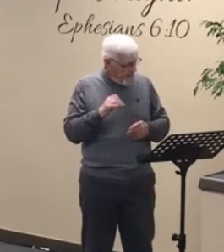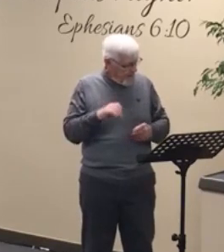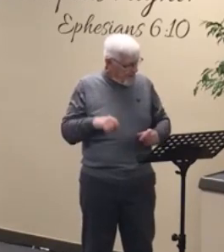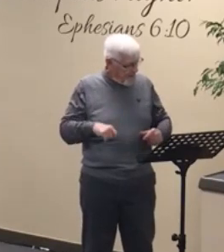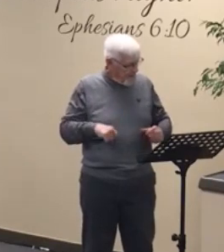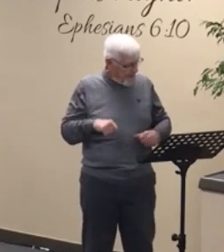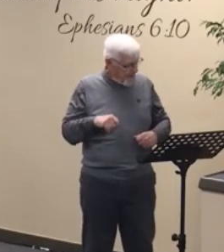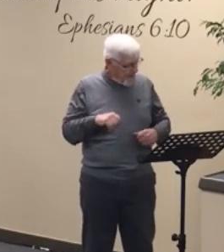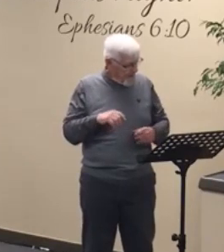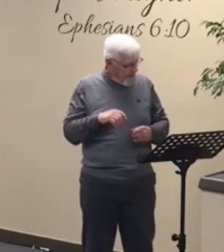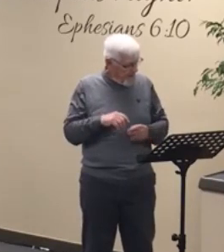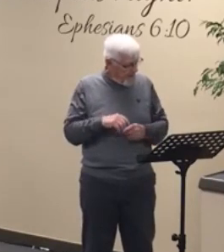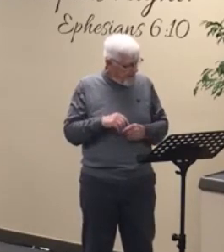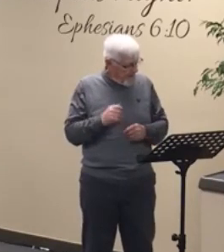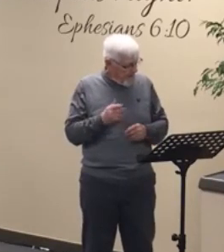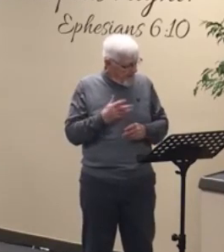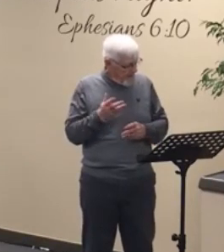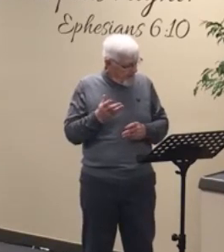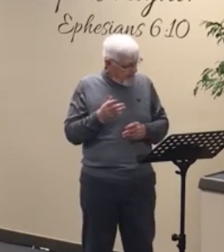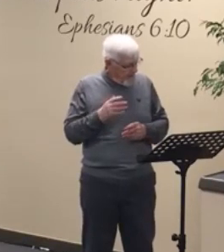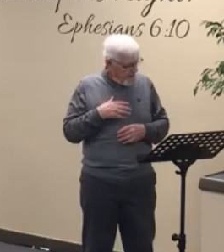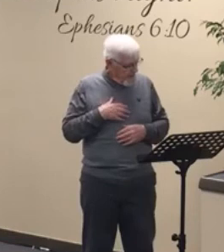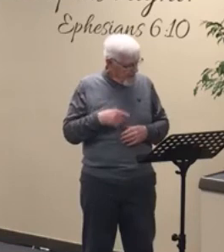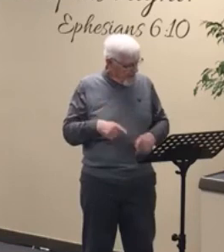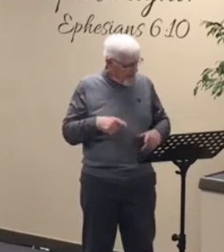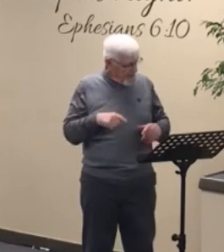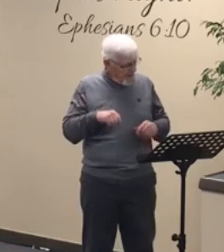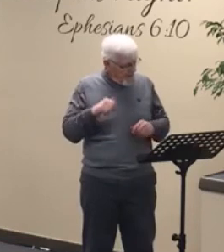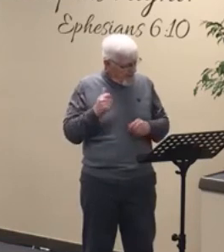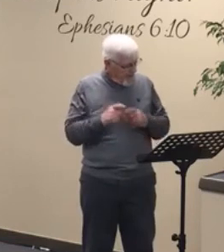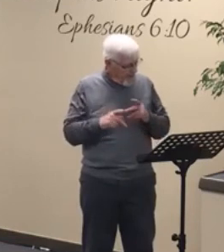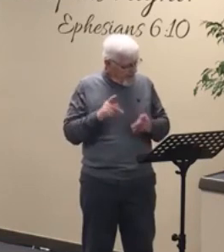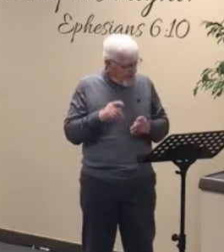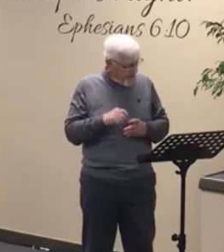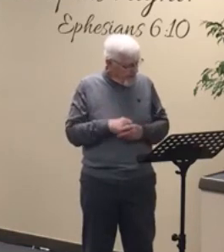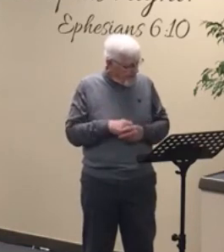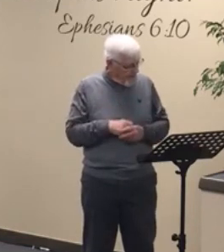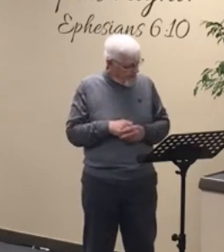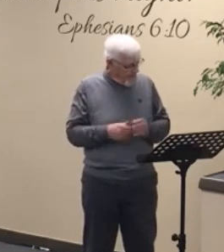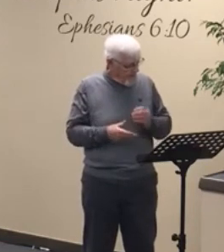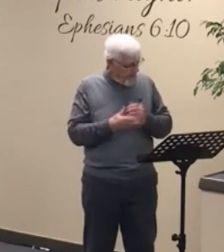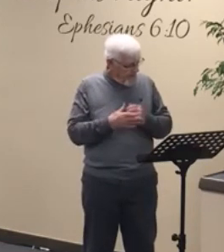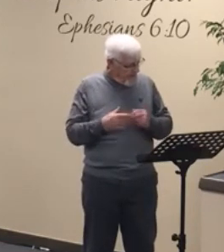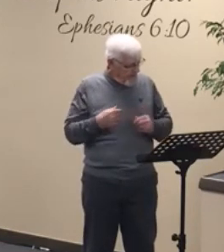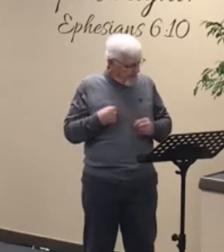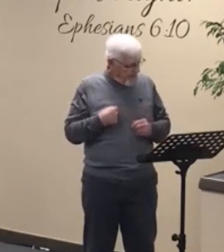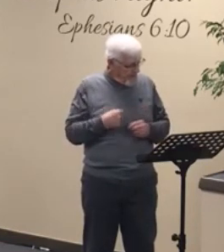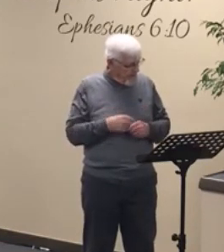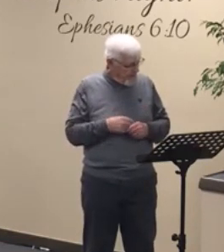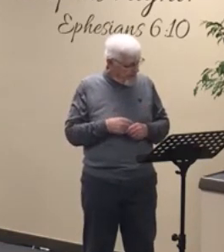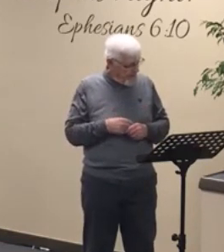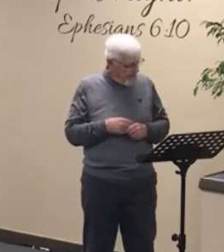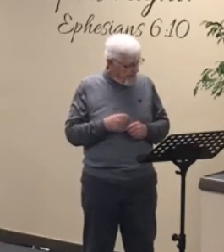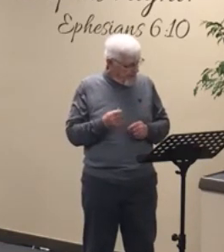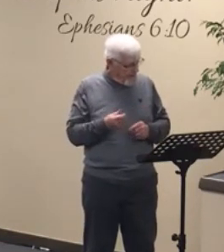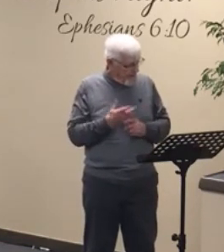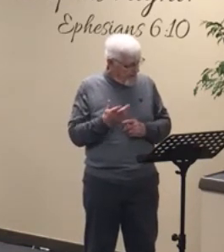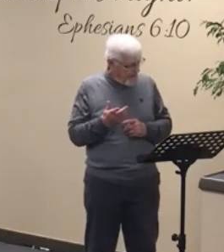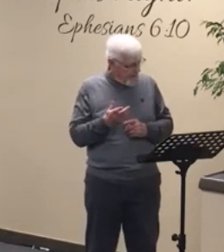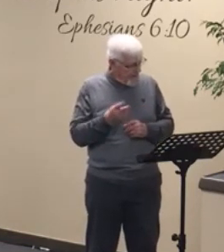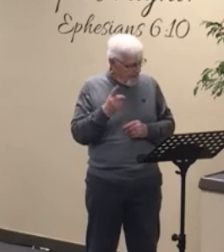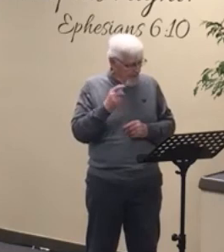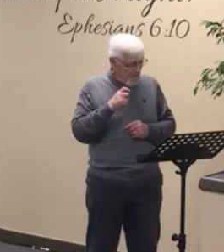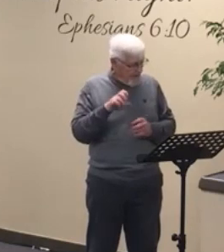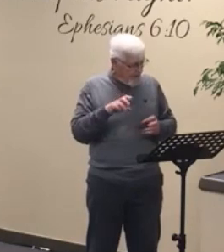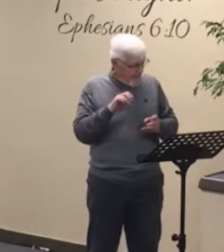that's prevalent in my life and in others, Lord. I ask that you might help us to take care of it so that you don't have to, Lord. But